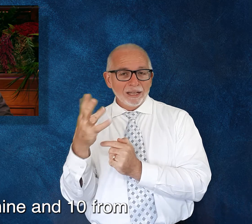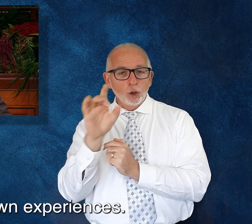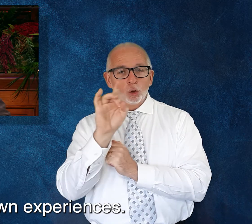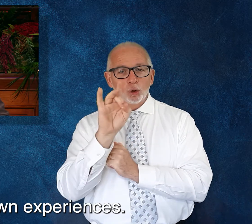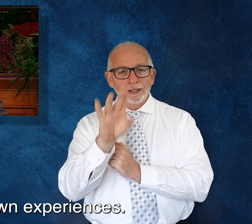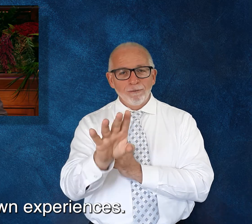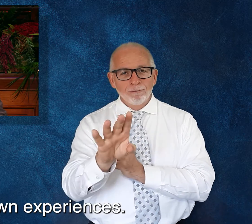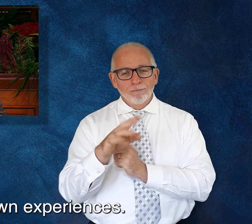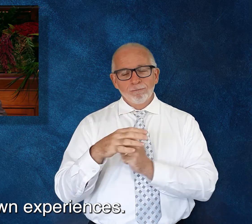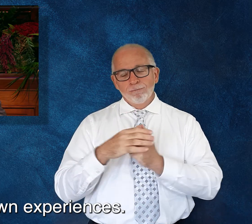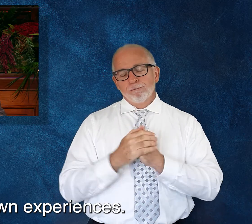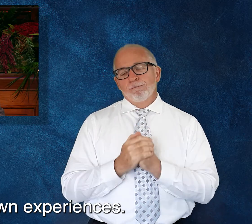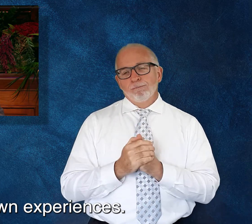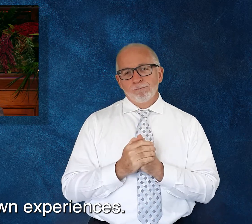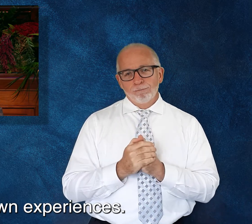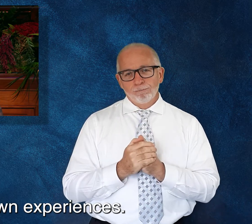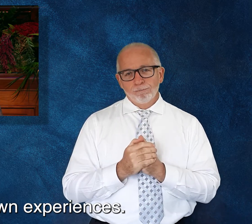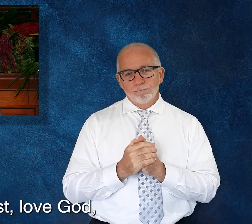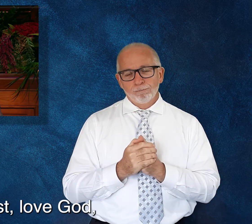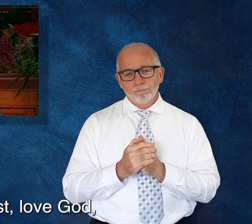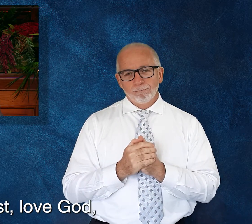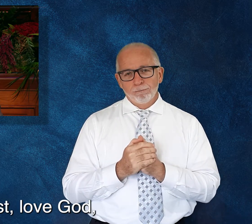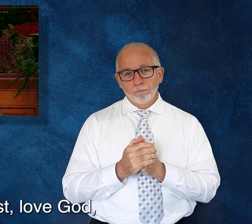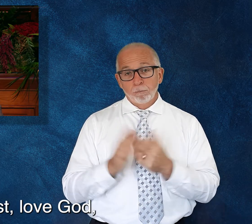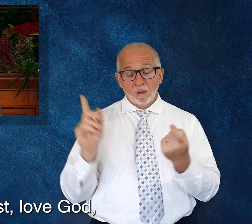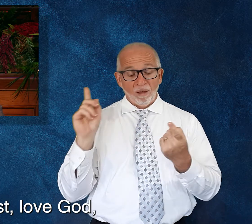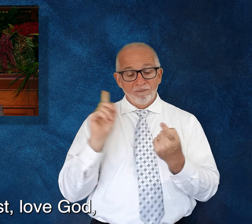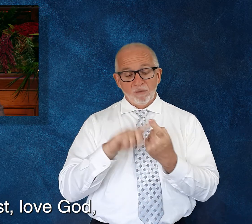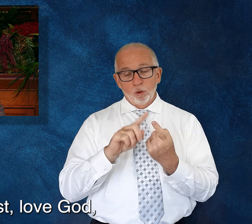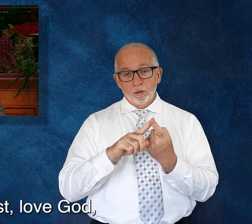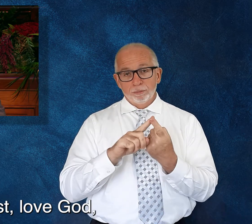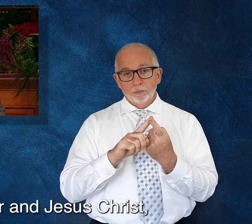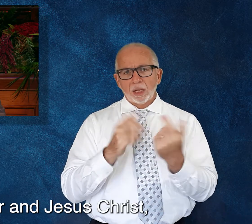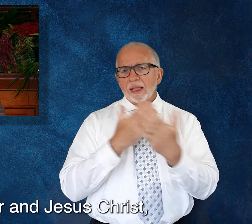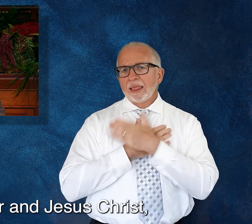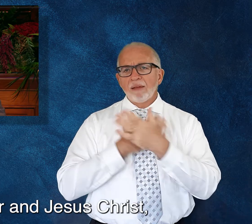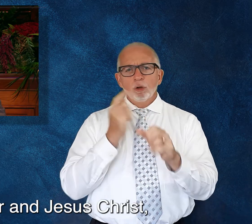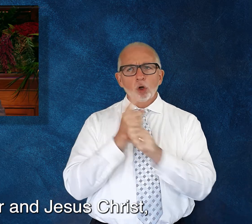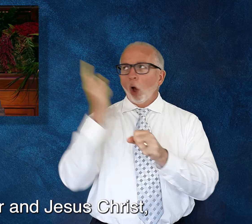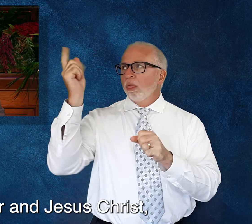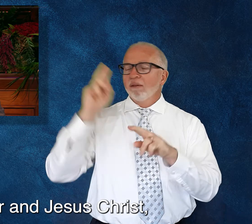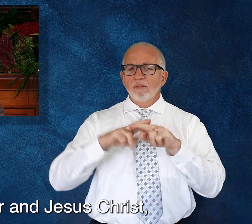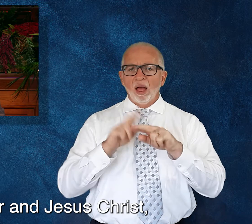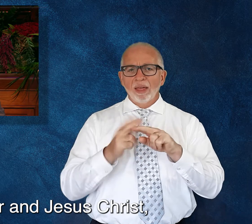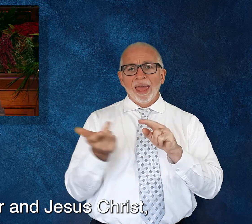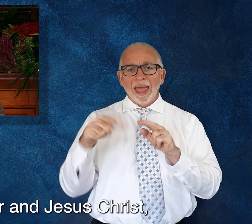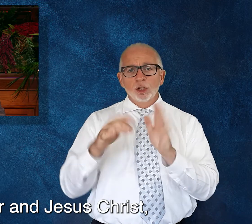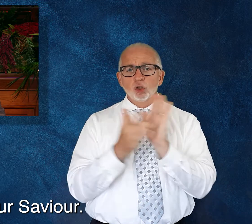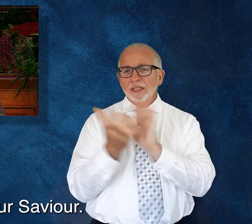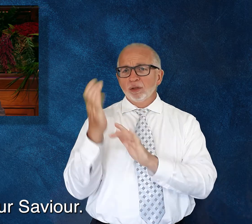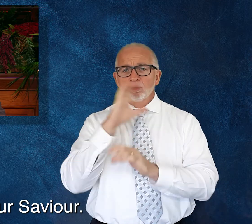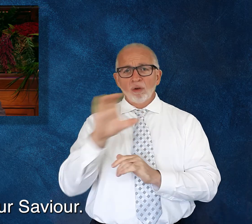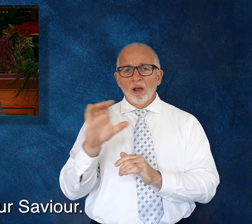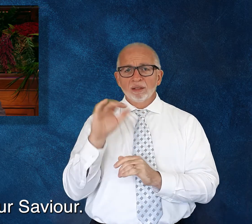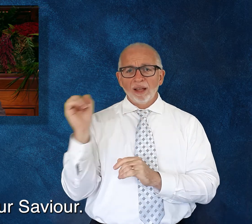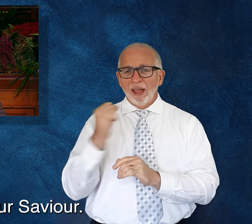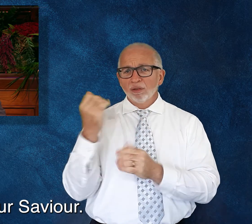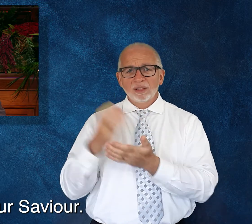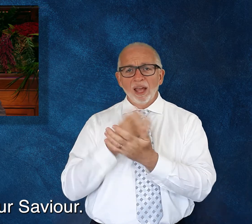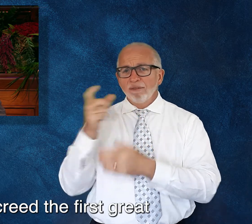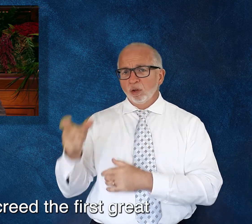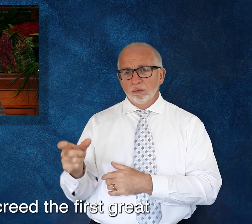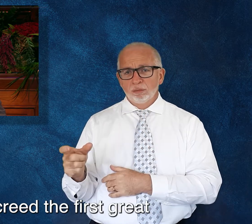from your own experiences. First, love God the Father and Jesus Christ our Savior.